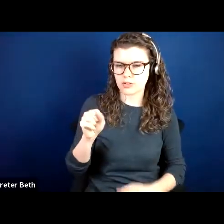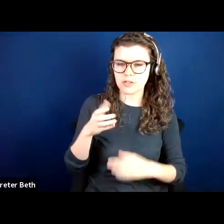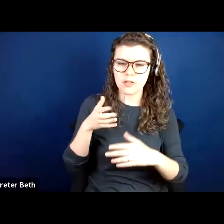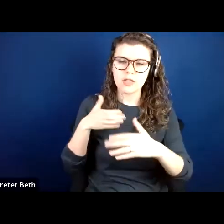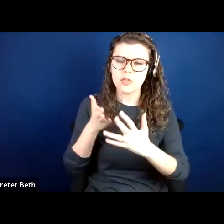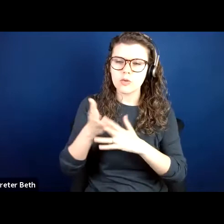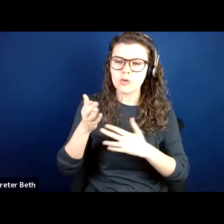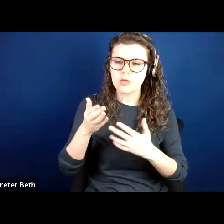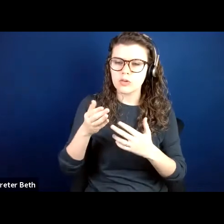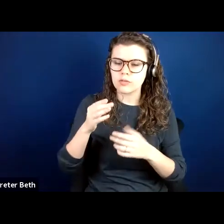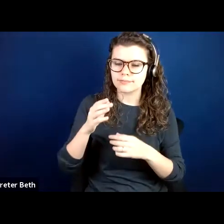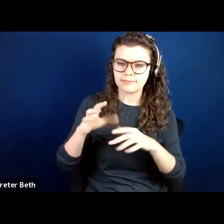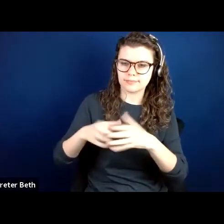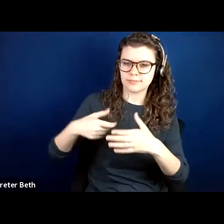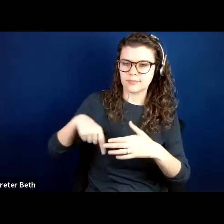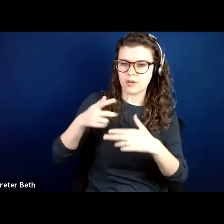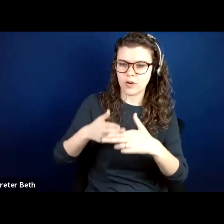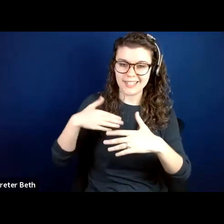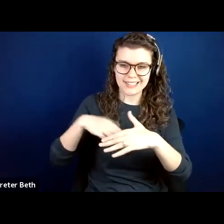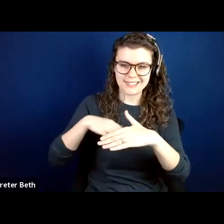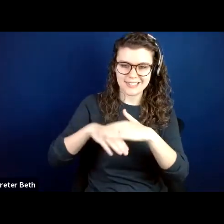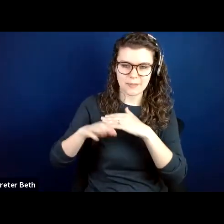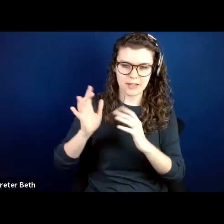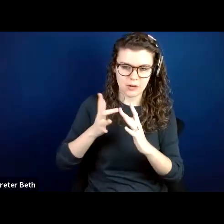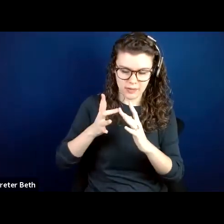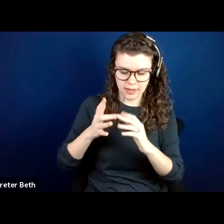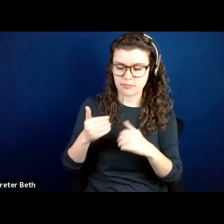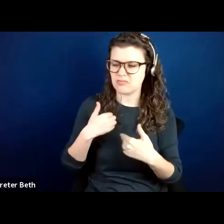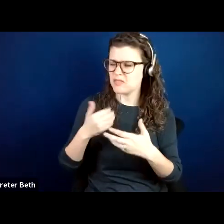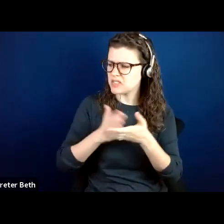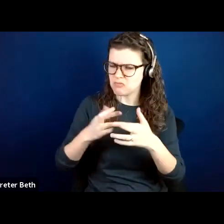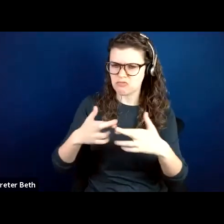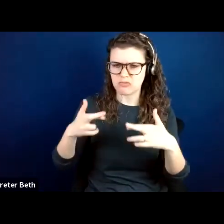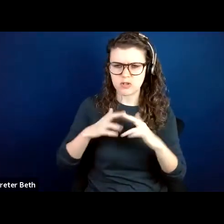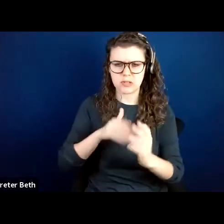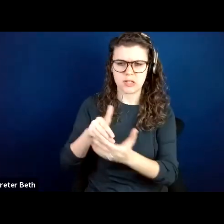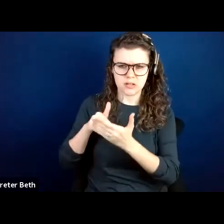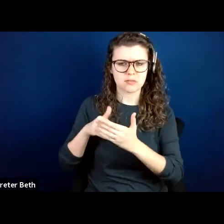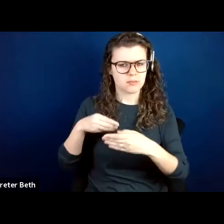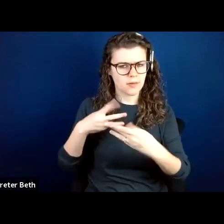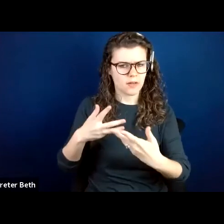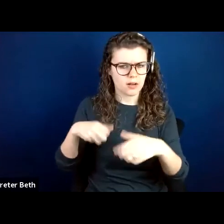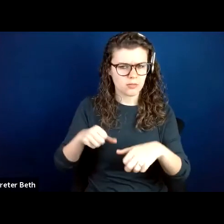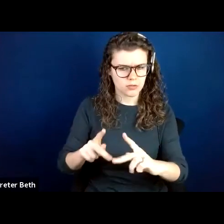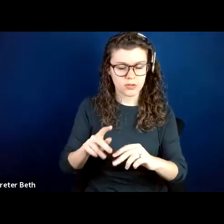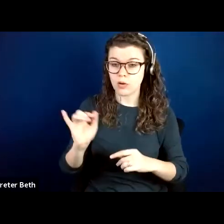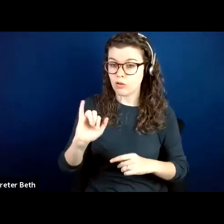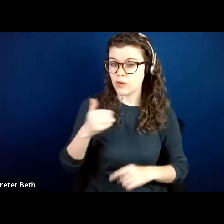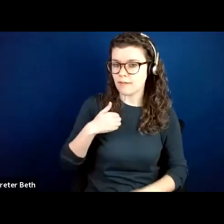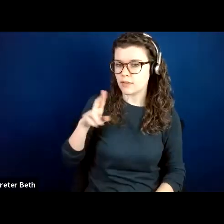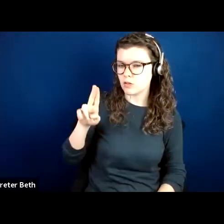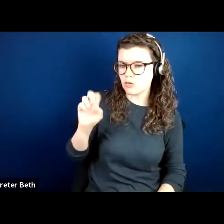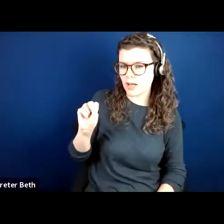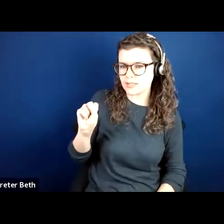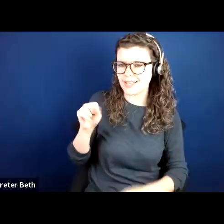regional ADA centers offer a lot of training opportunities. And also the United States Access Board. And sometimes